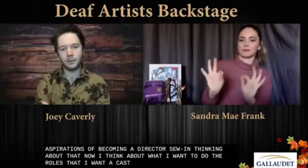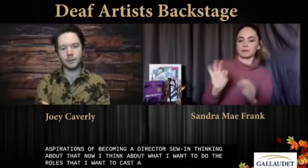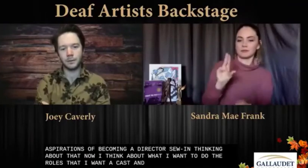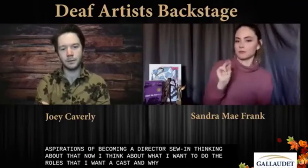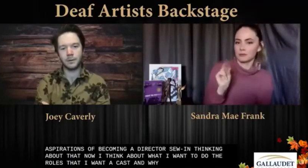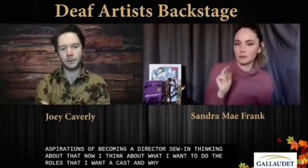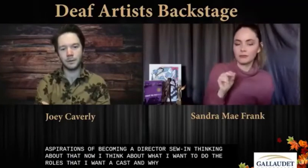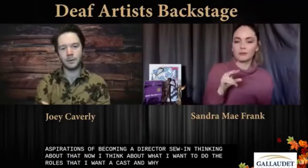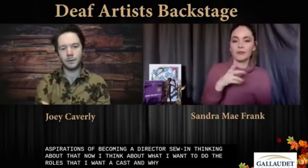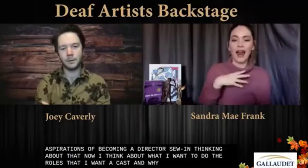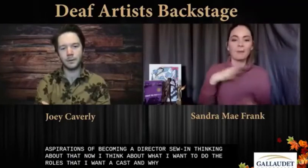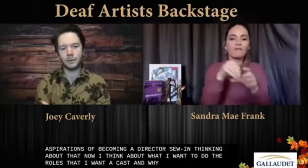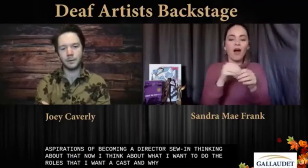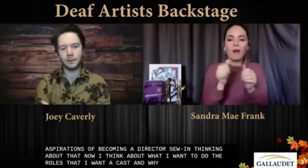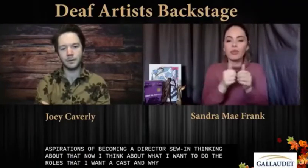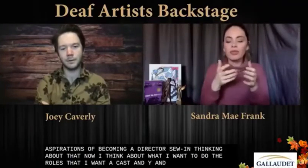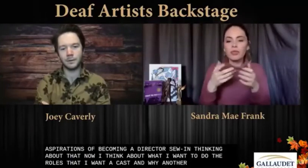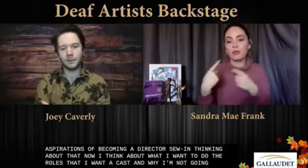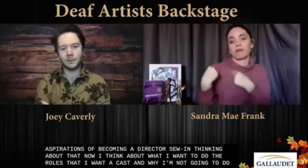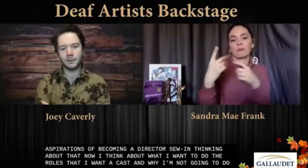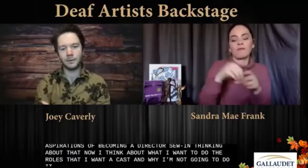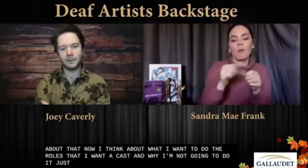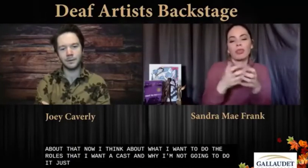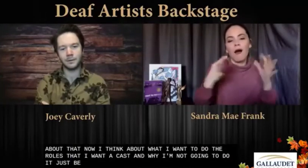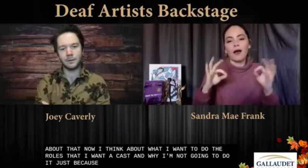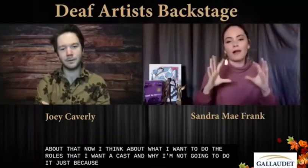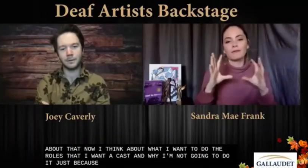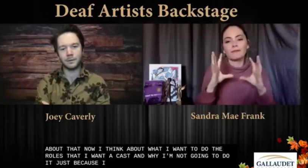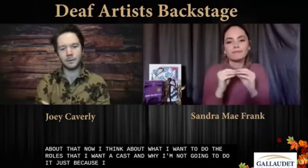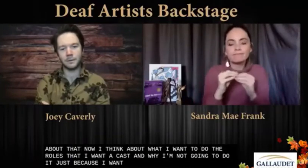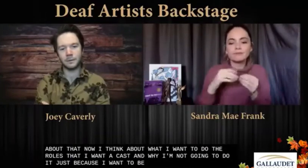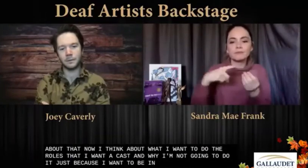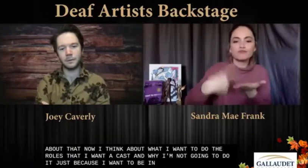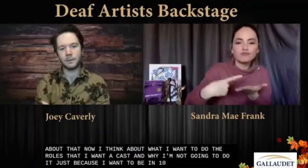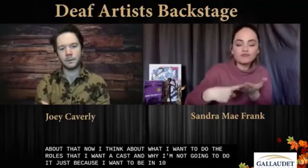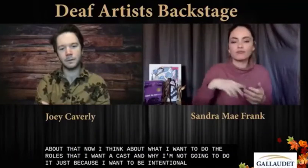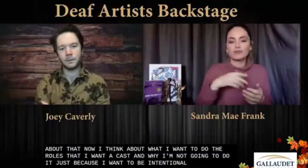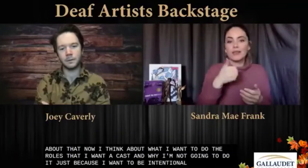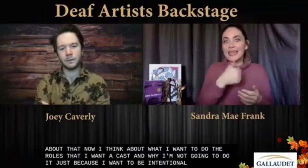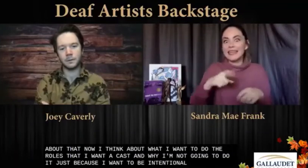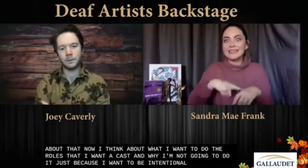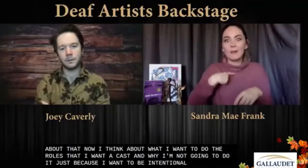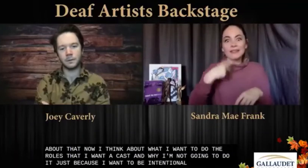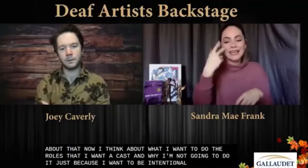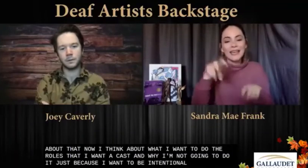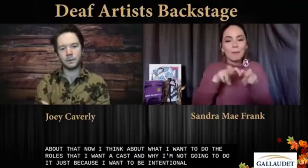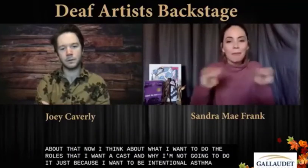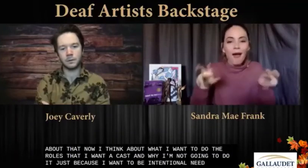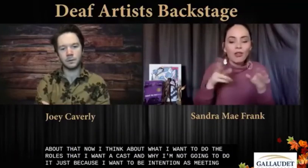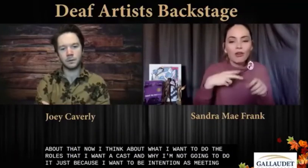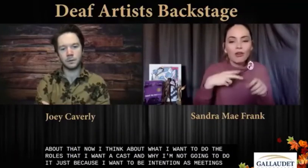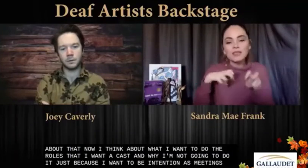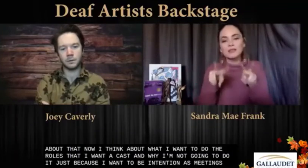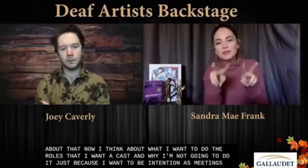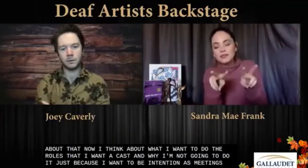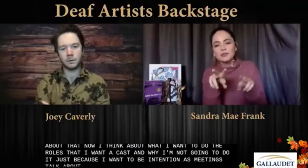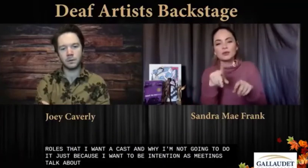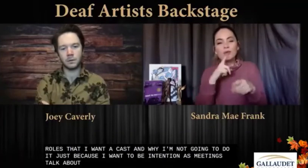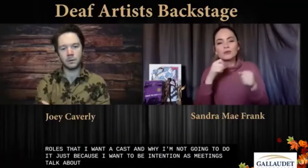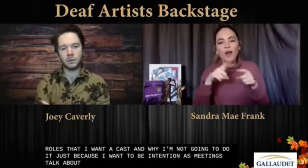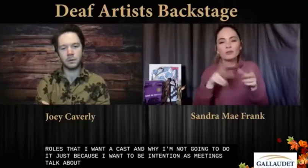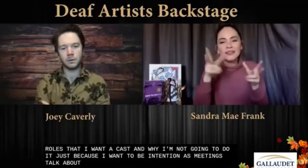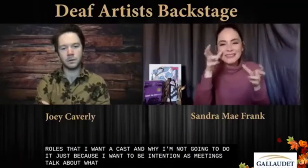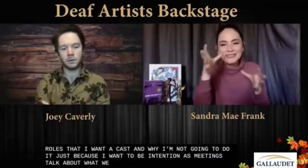and why I'm not going to do it just because I want to be intentional I have meetings talk about